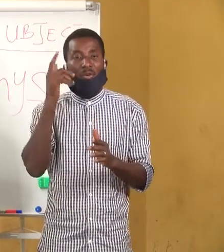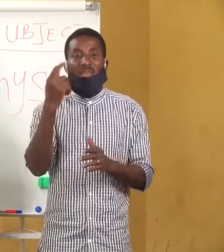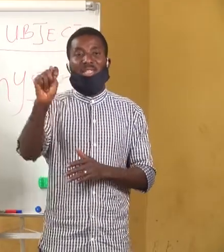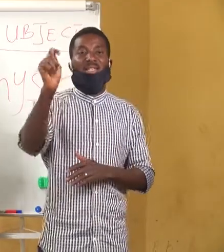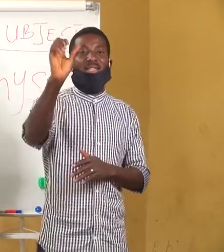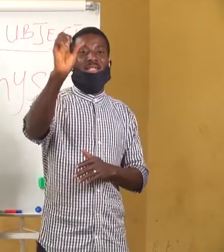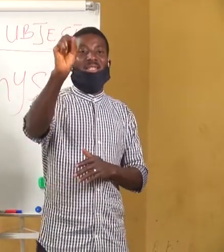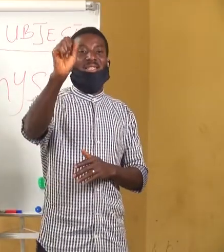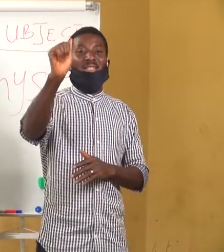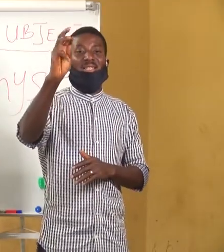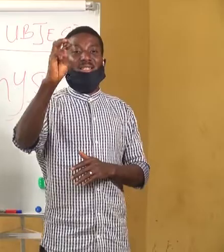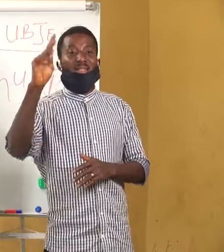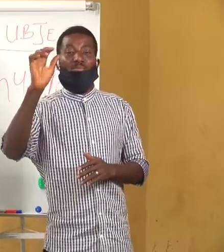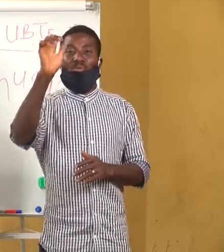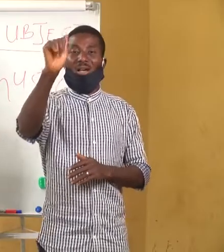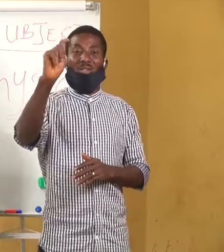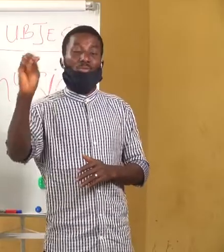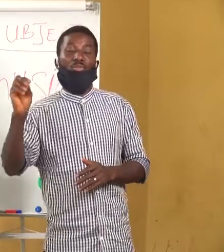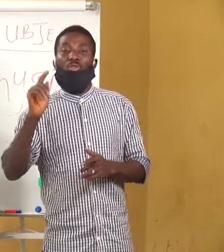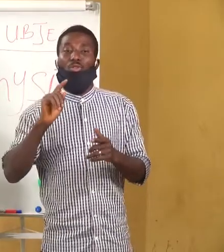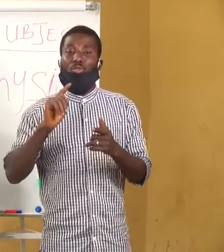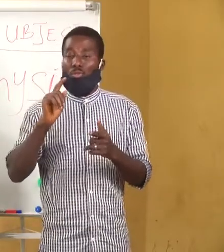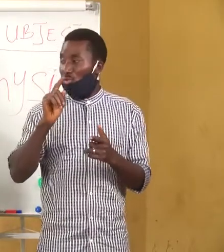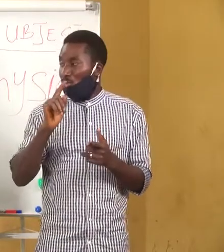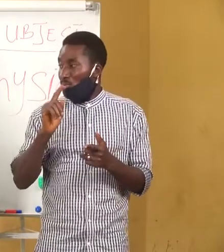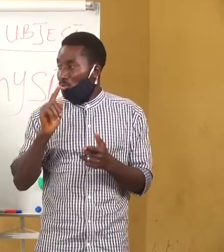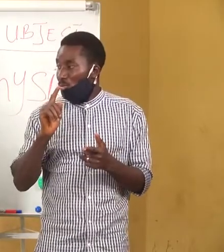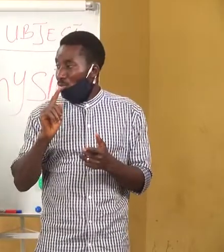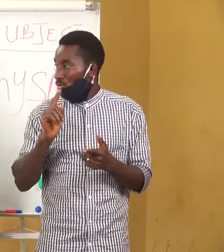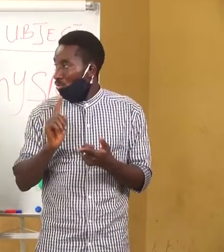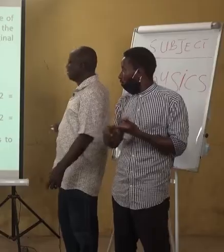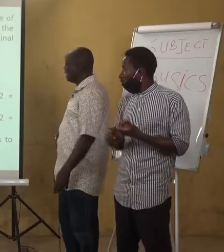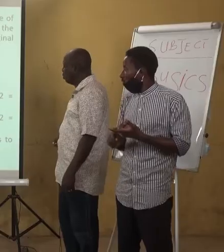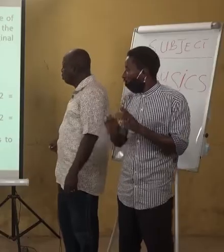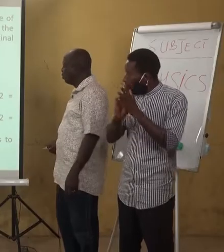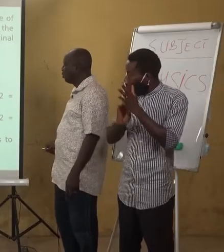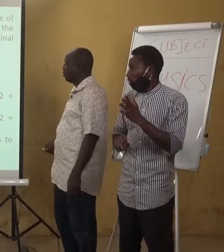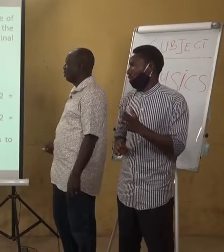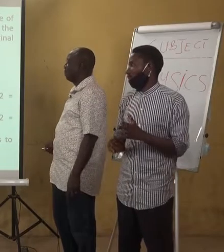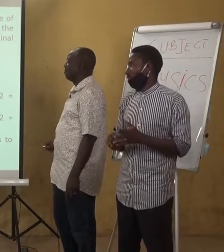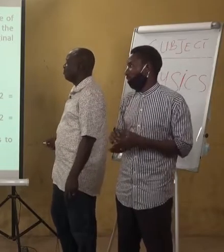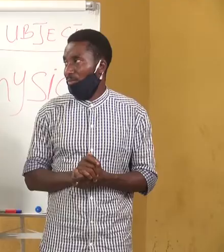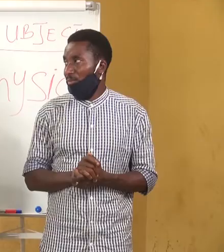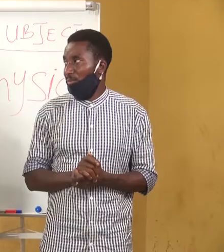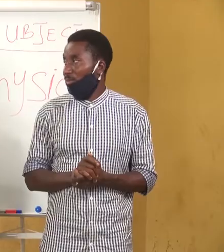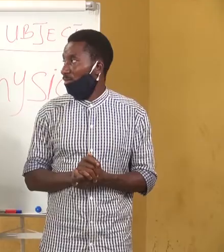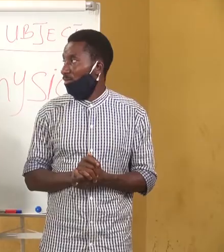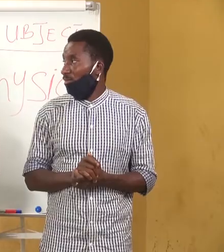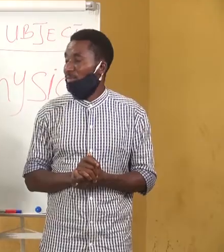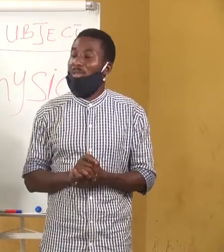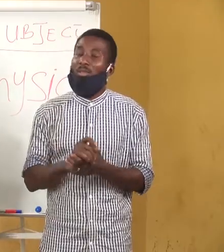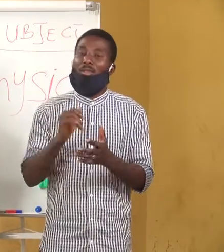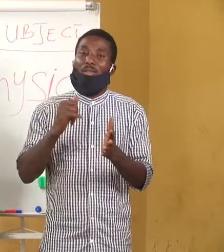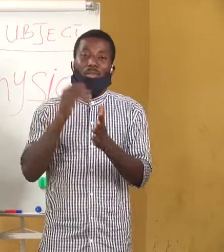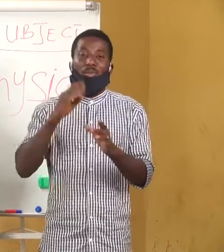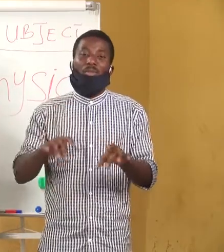sample atoms initially at over 2 times 10 to the power 6 to reduce, it will